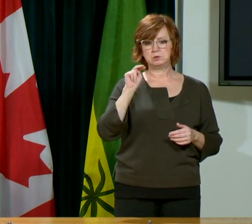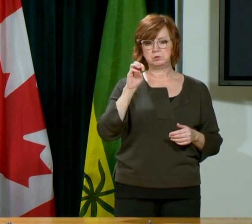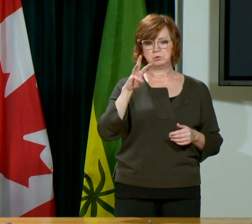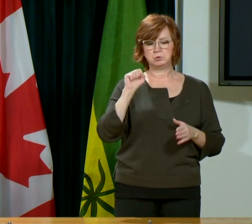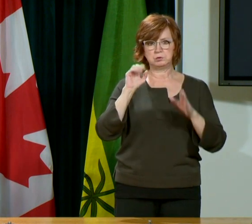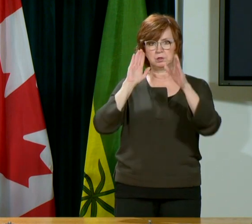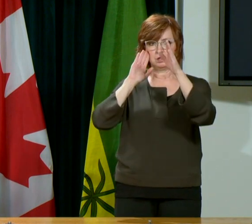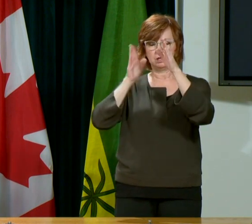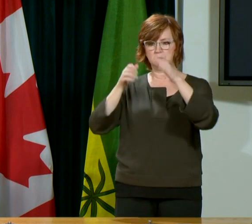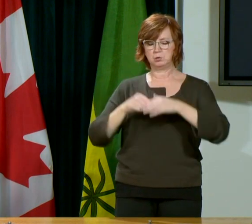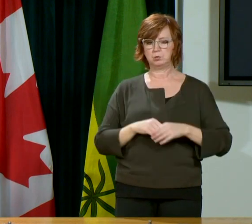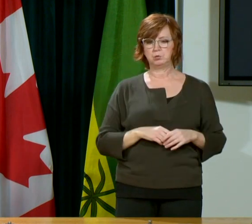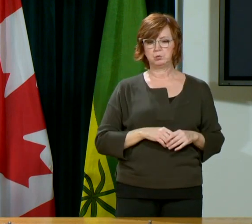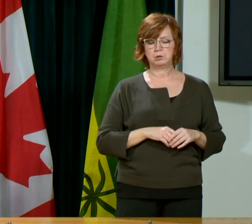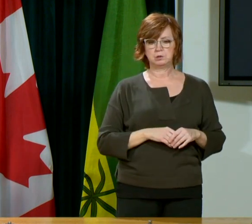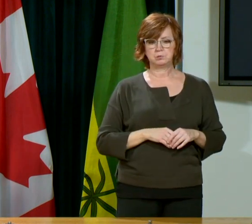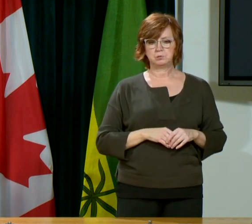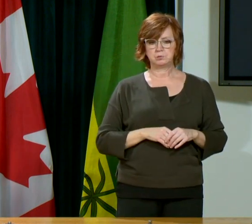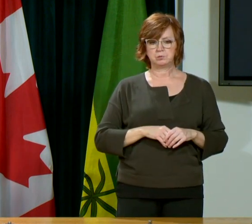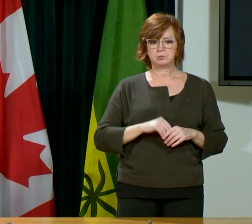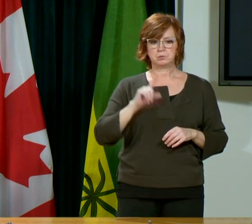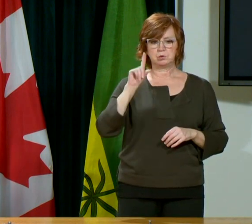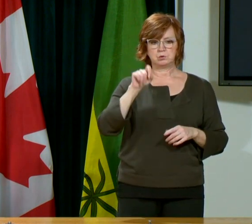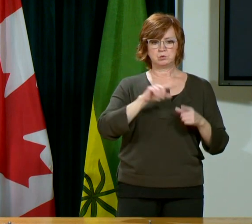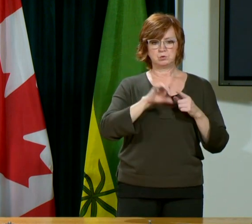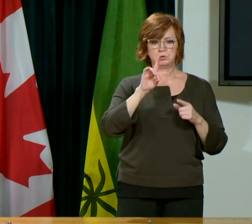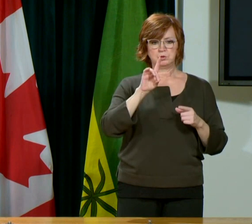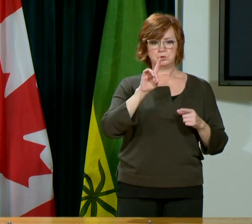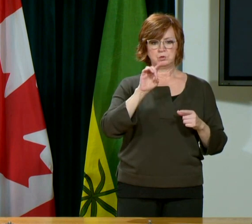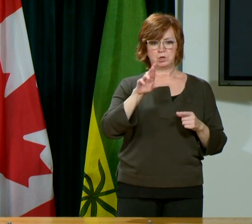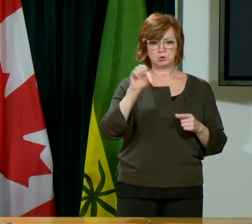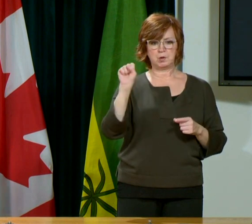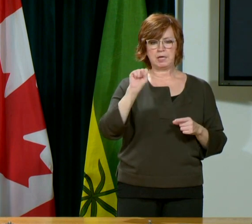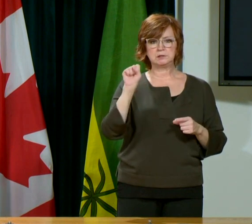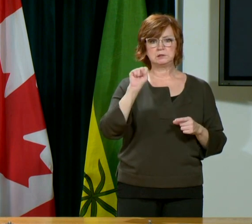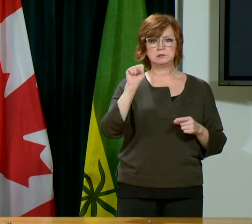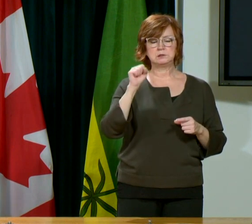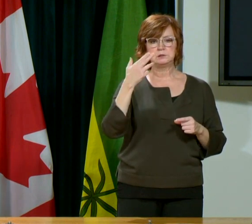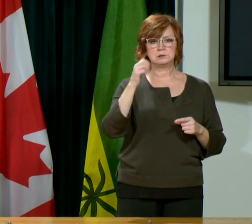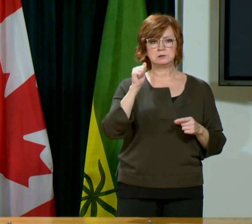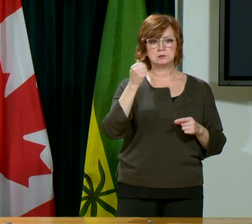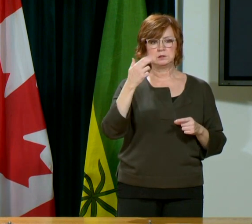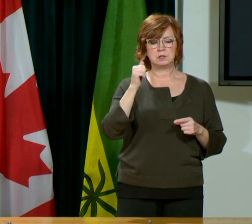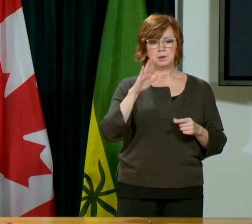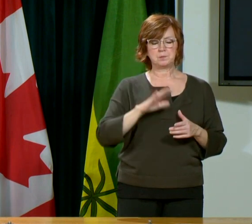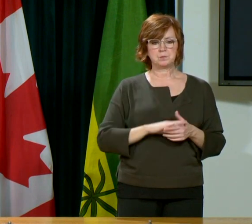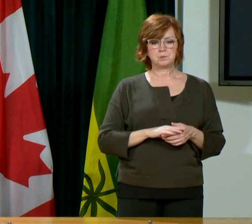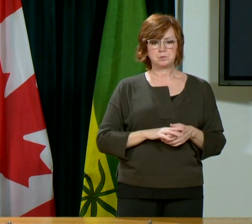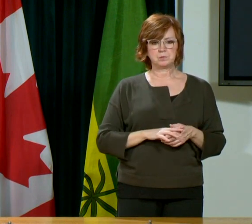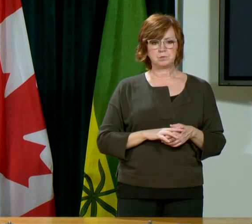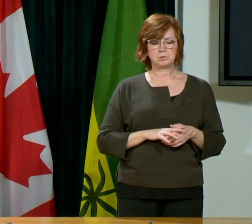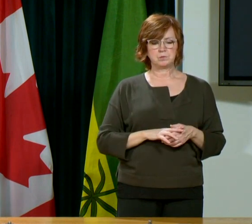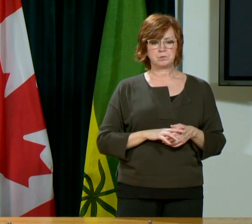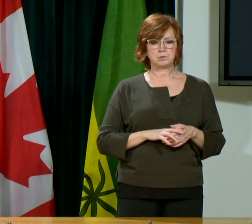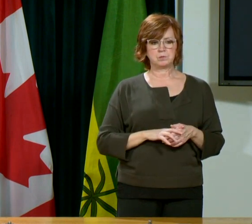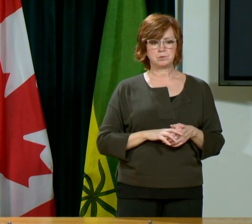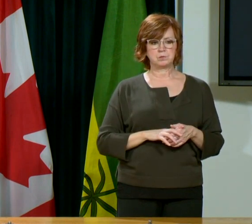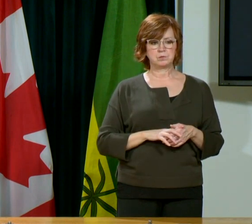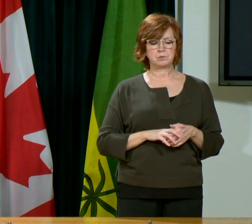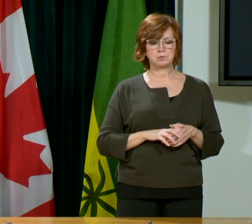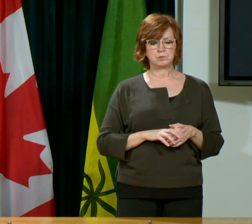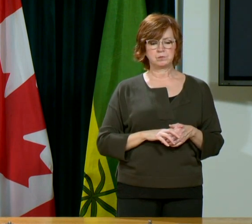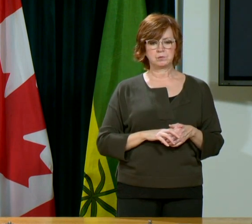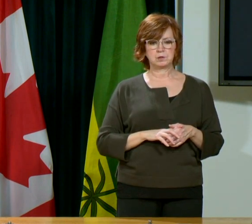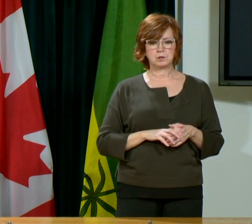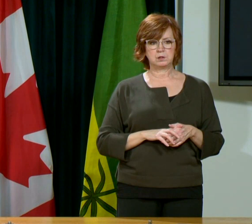This is Adam Hunter. My question is for Dr. Shahab. What's your criteria for loosening